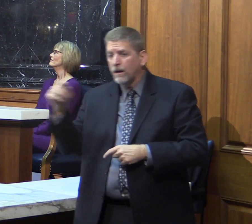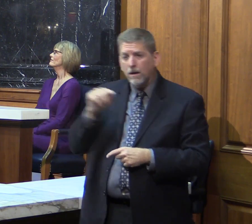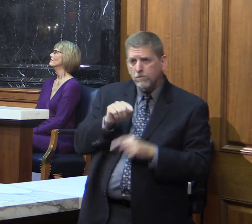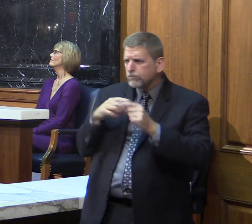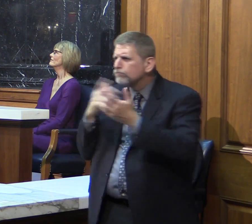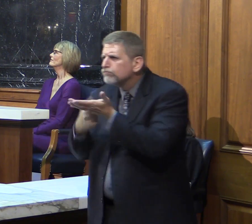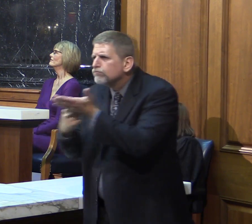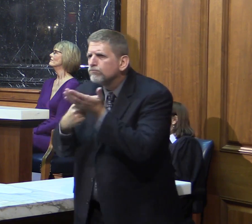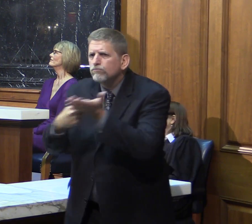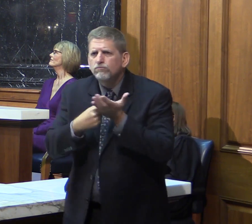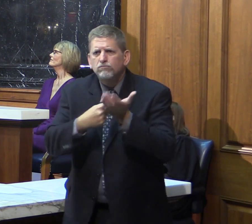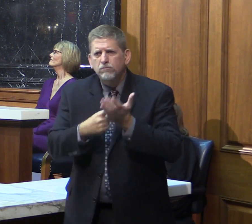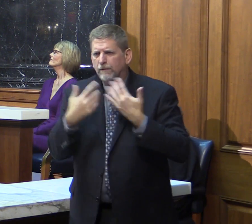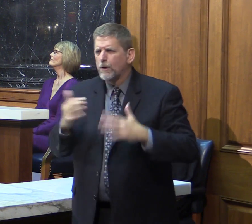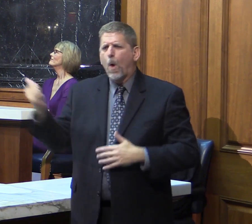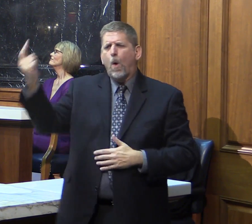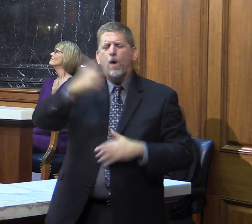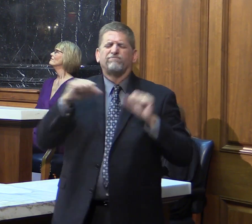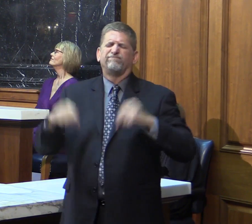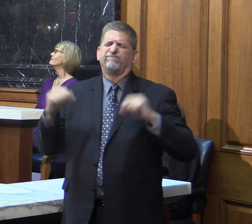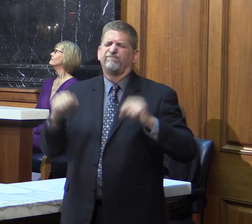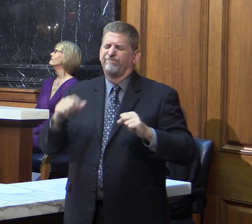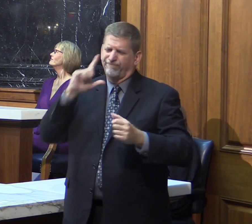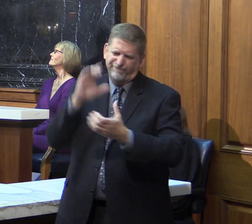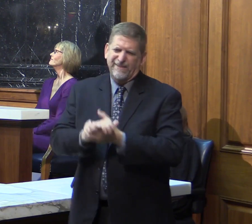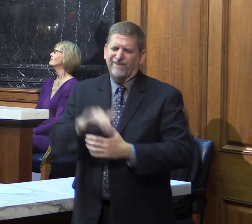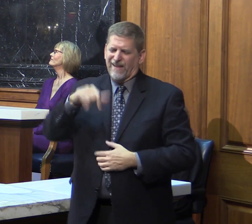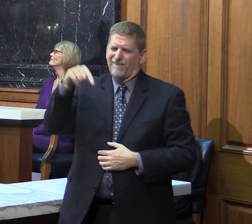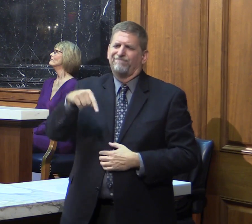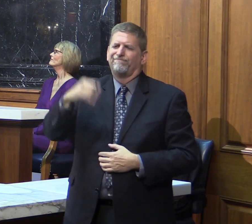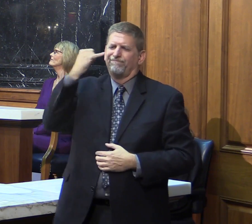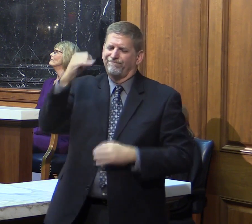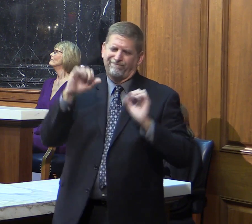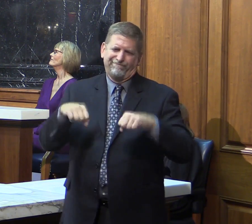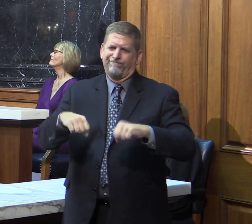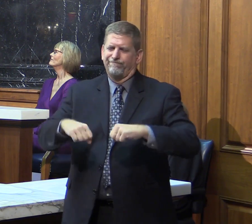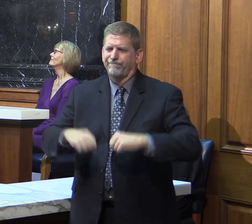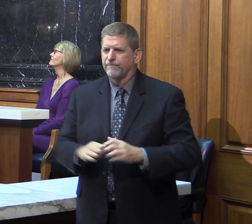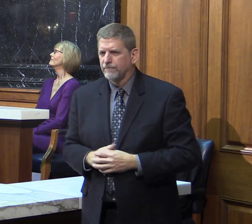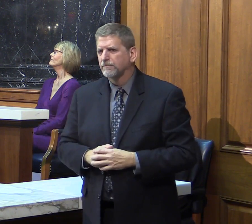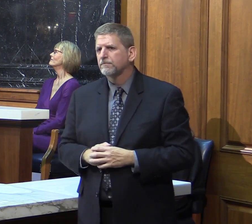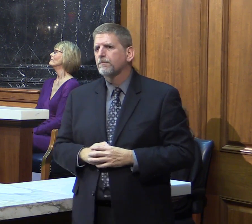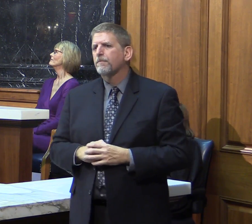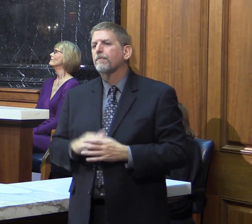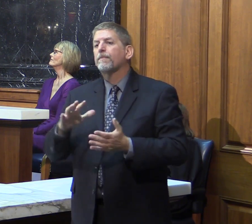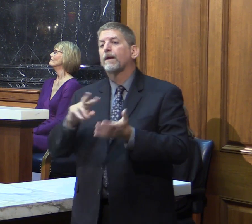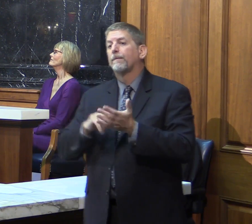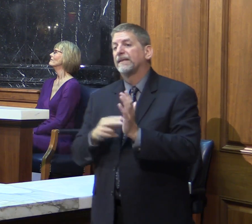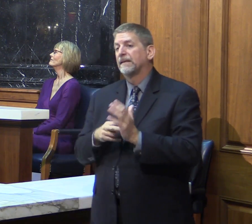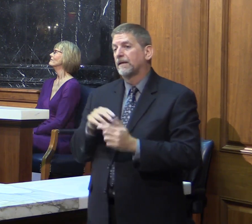and they're all huge believers. It's bringing local officials together, regardless of